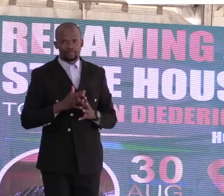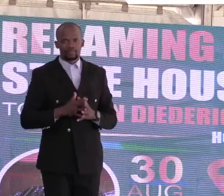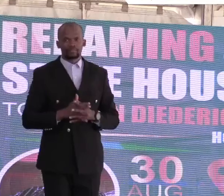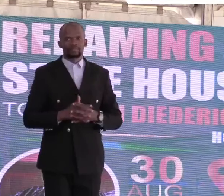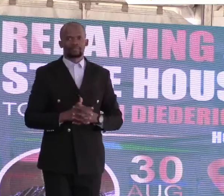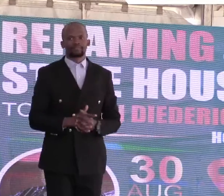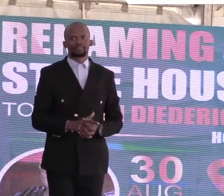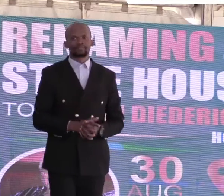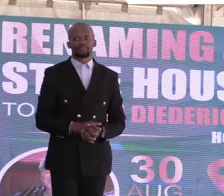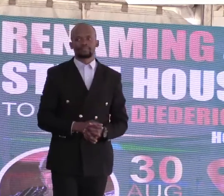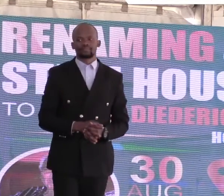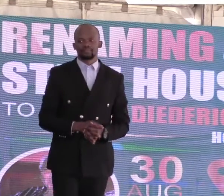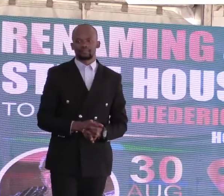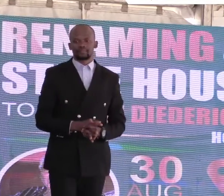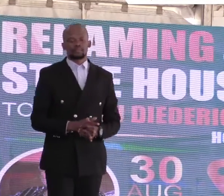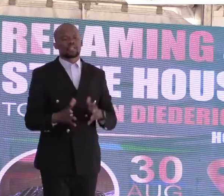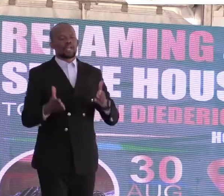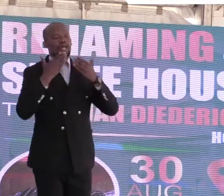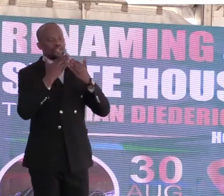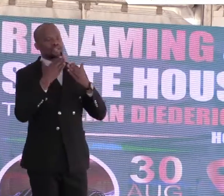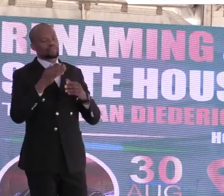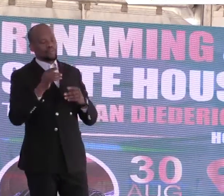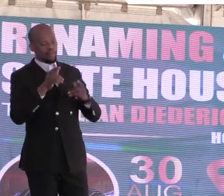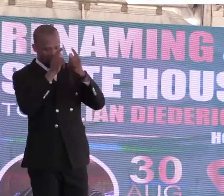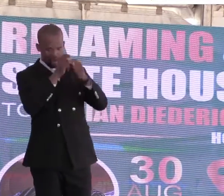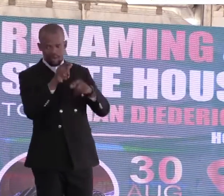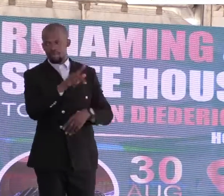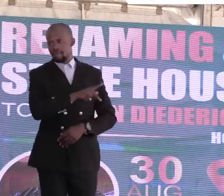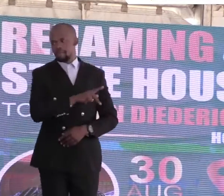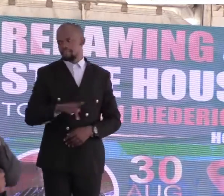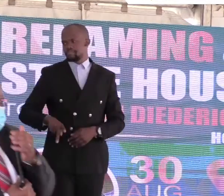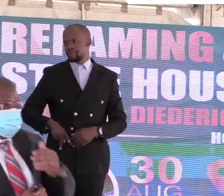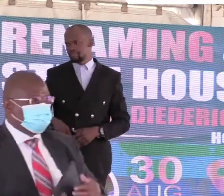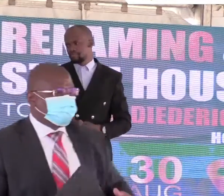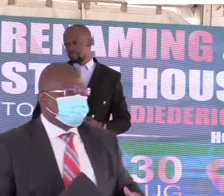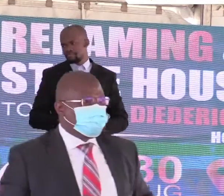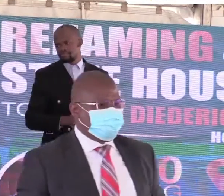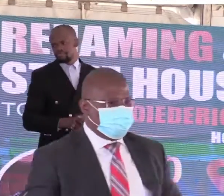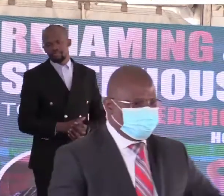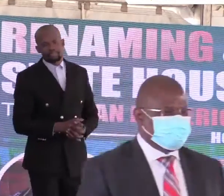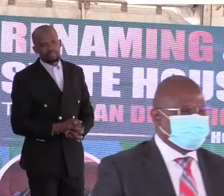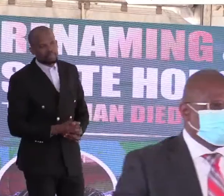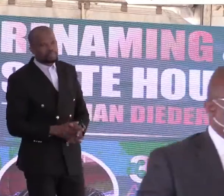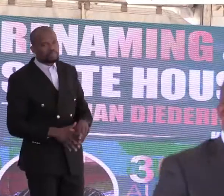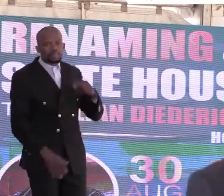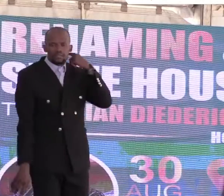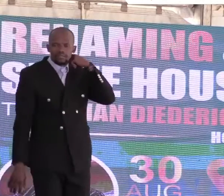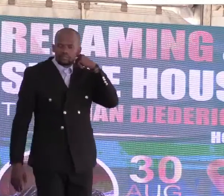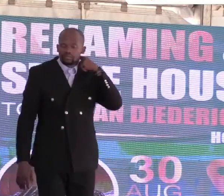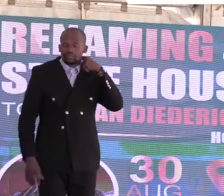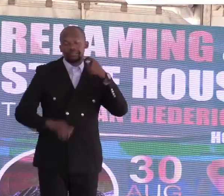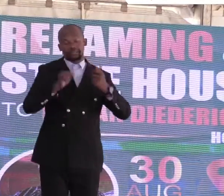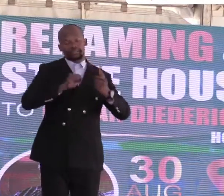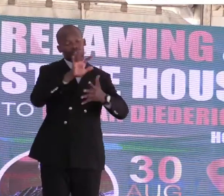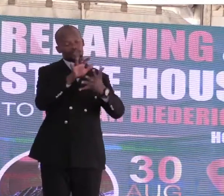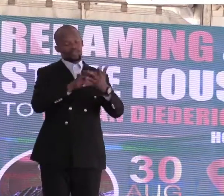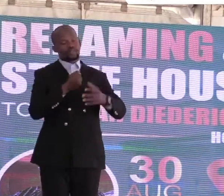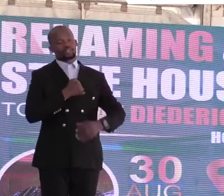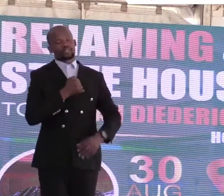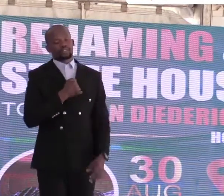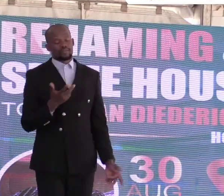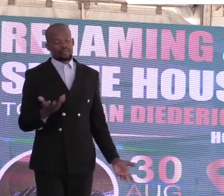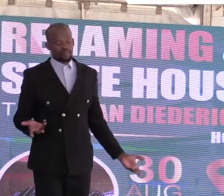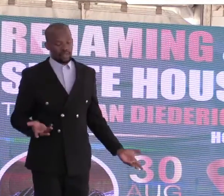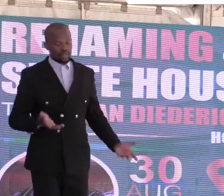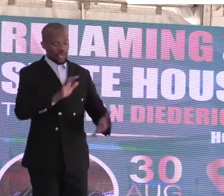Thank you so much, Honorable Premier. Indeed, these are our stories, and our stories ought